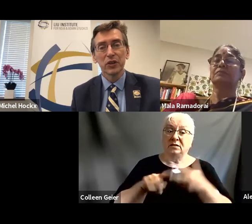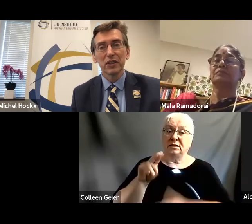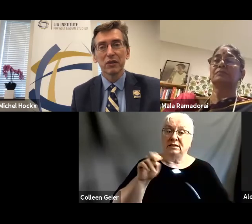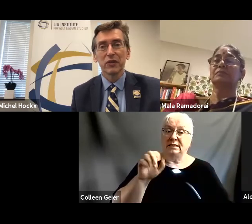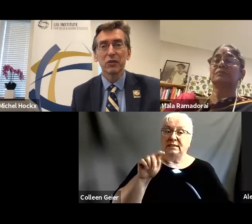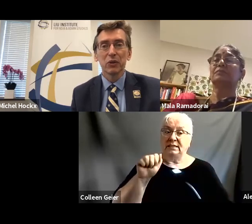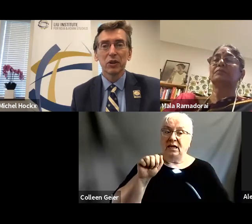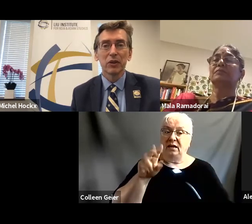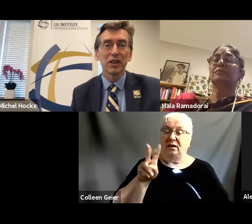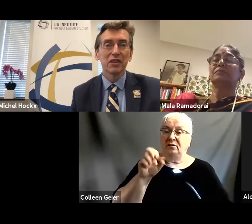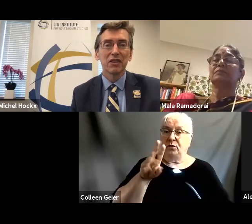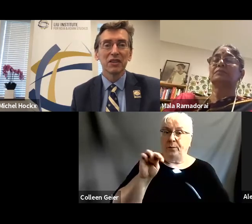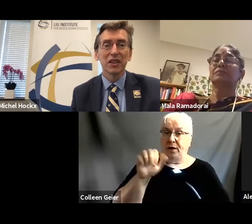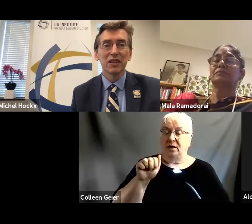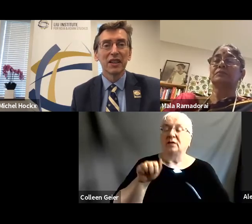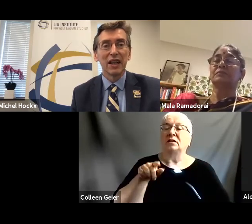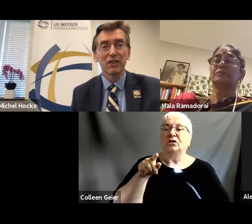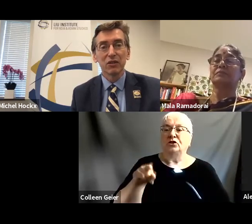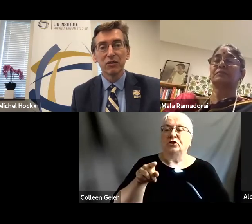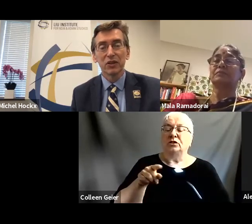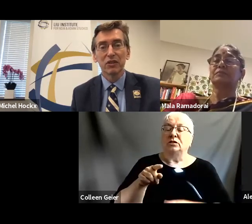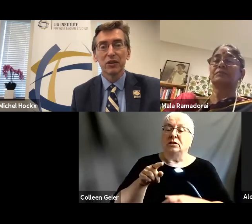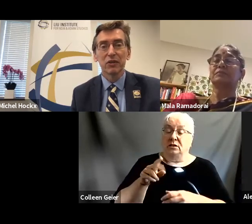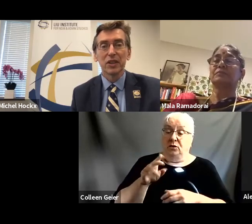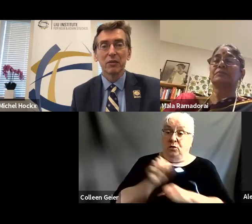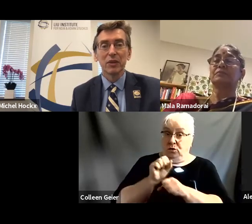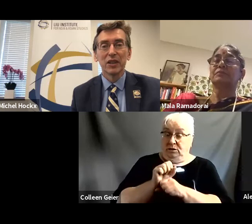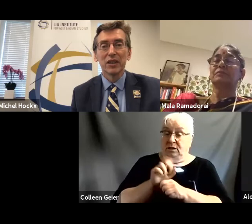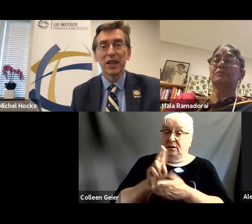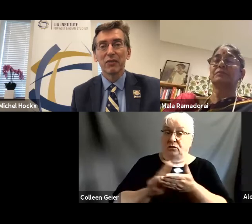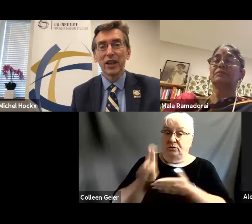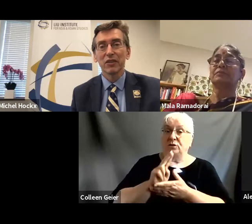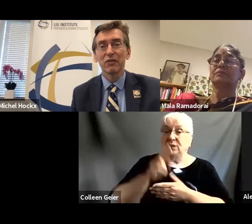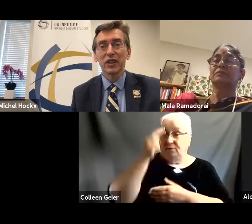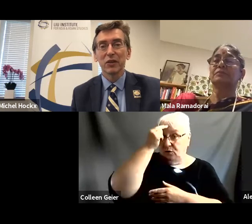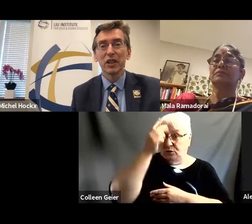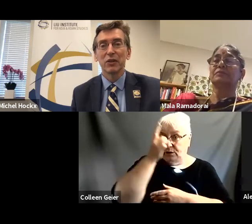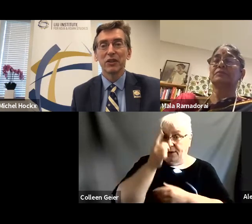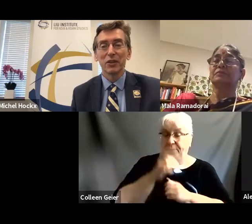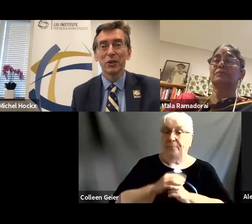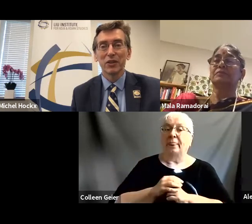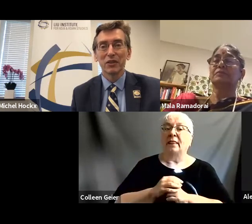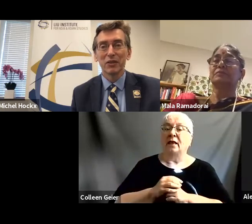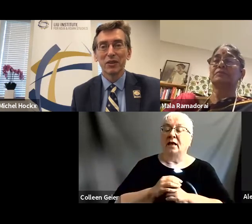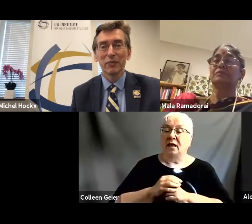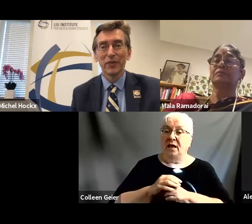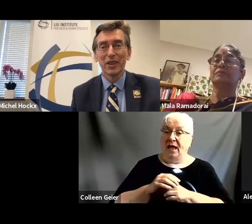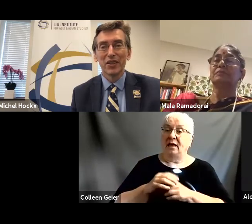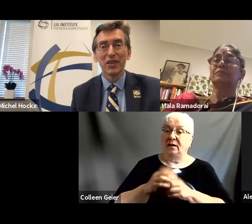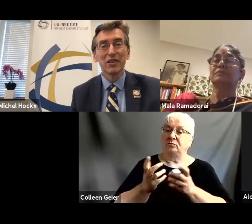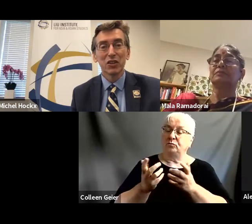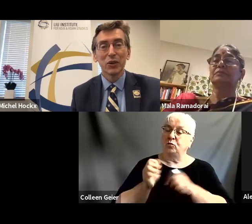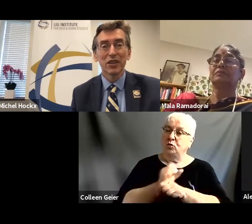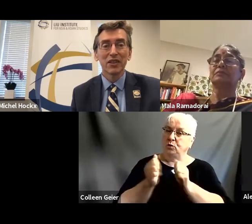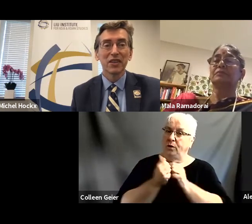Associate Professor of Visual Communication Design at the University of Notre Dame and a faculty fellow here at the Liu Institute.